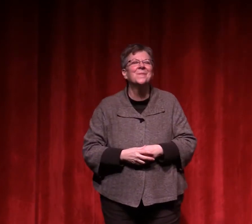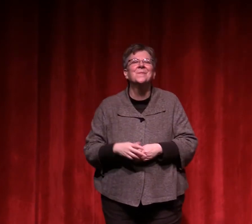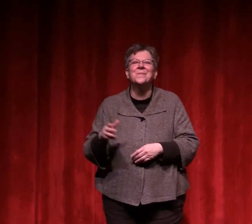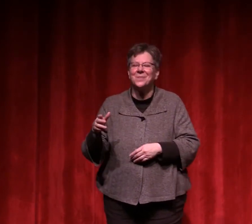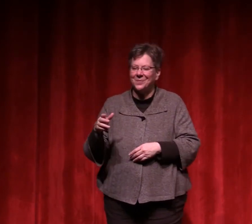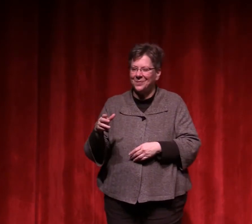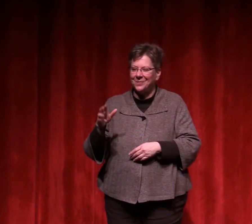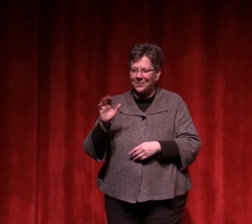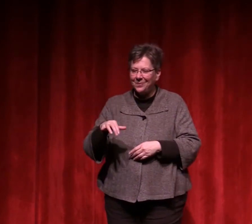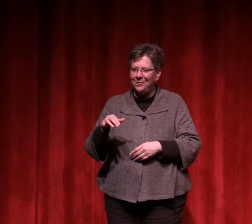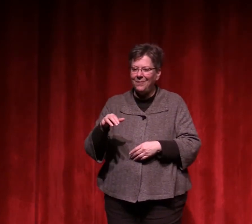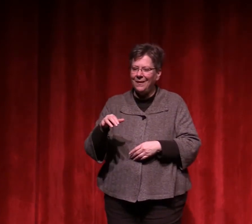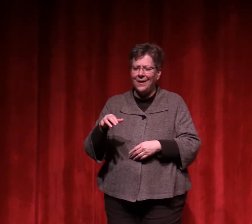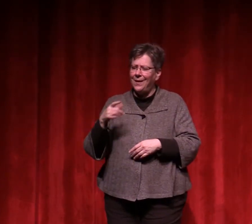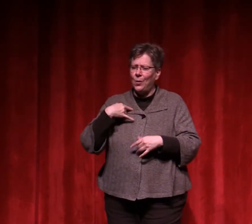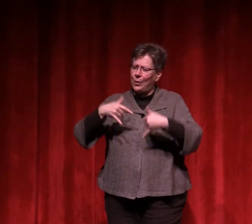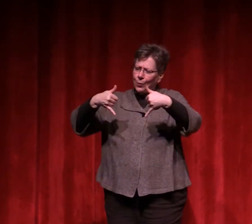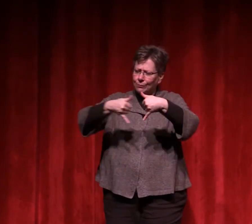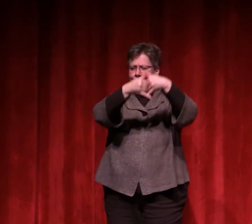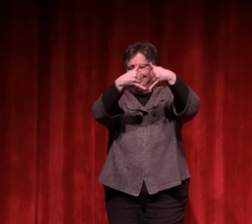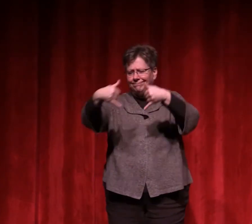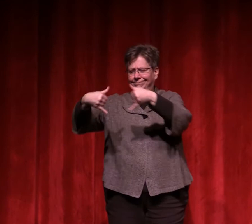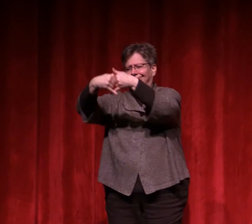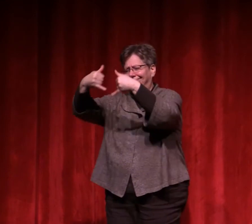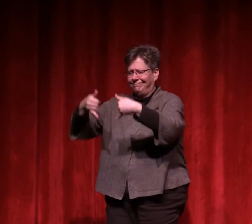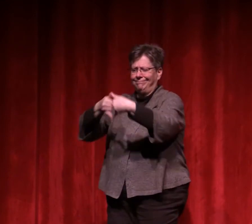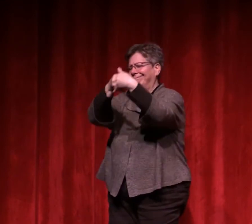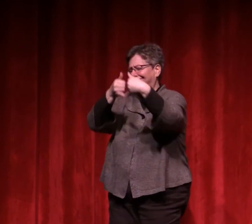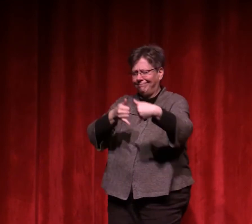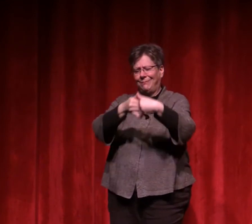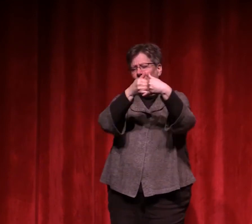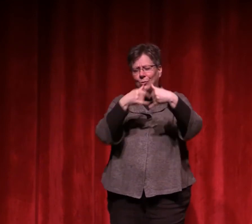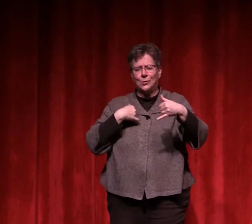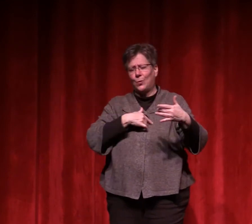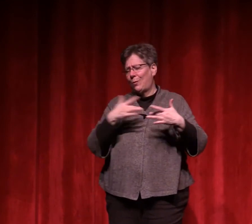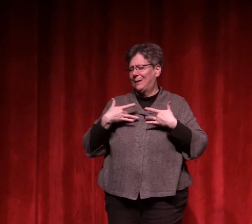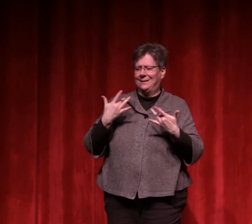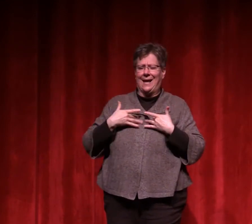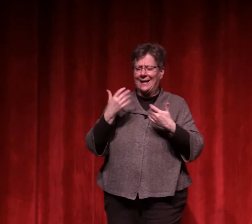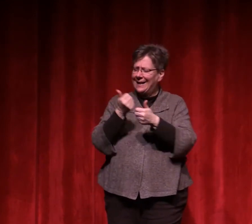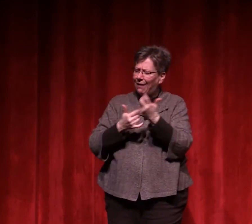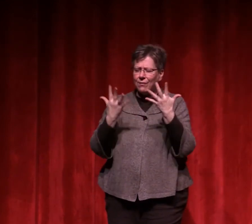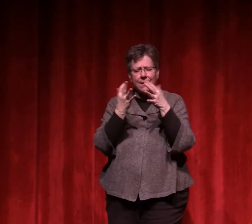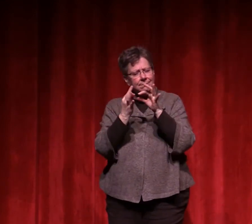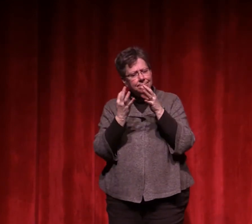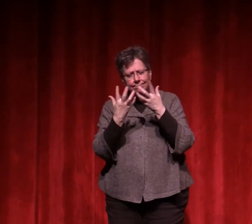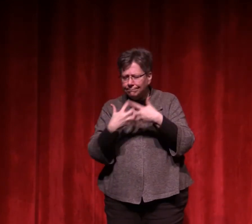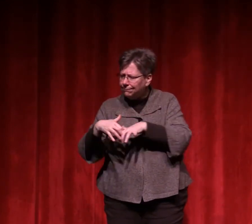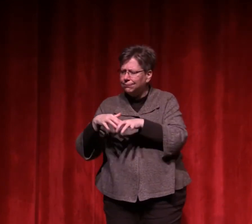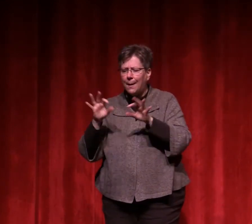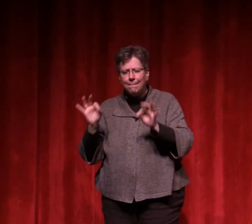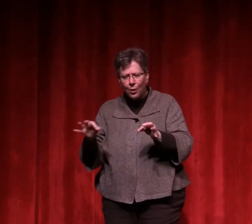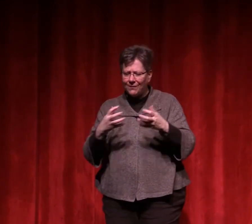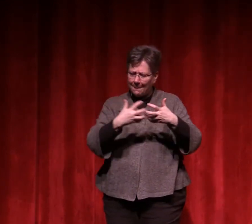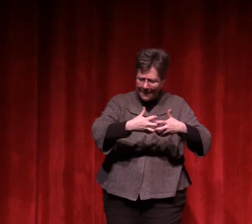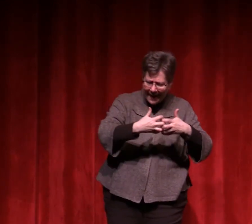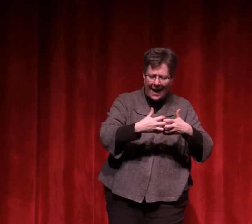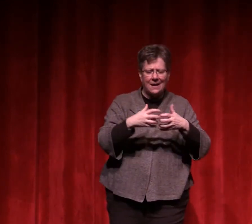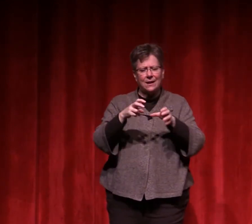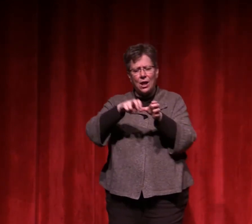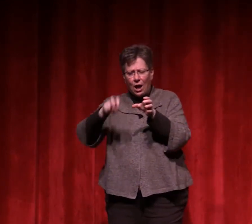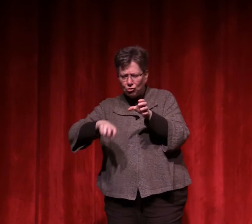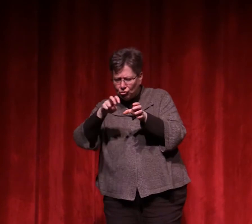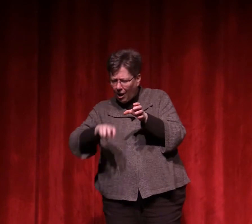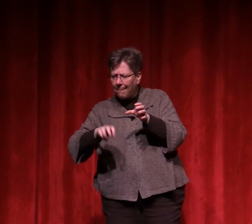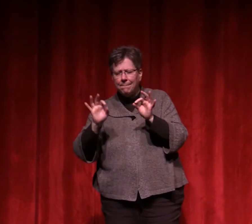The beer bottles were clanking, and we were absolutely ecstatic that all systems were a go mechanically and with the jumpers.